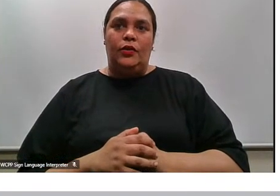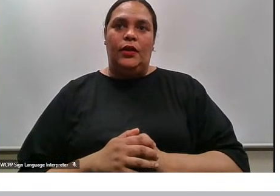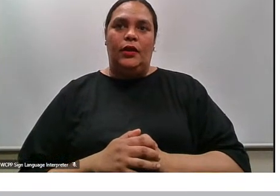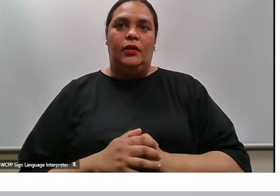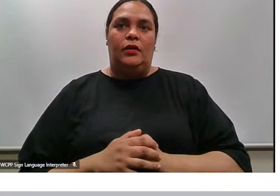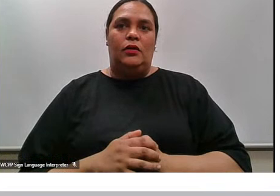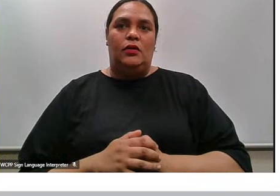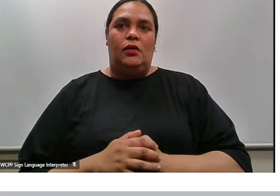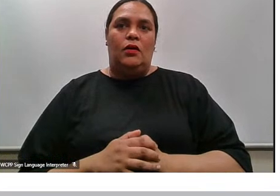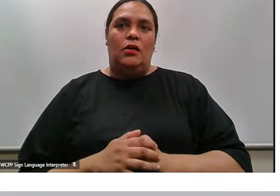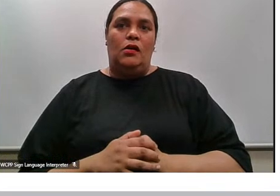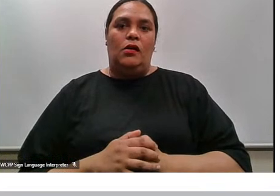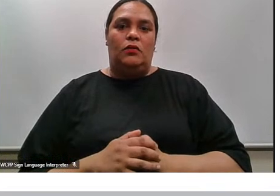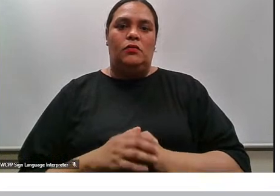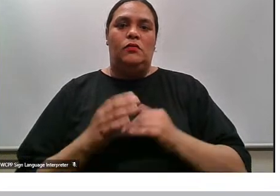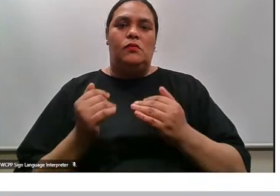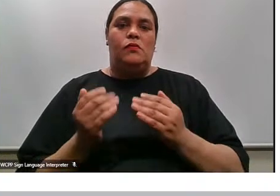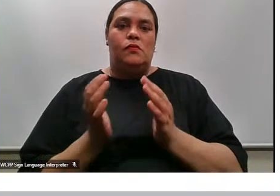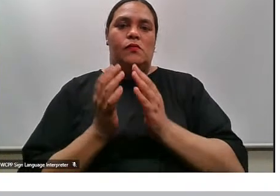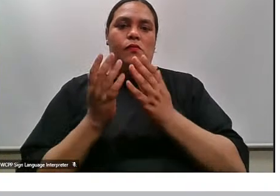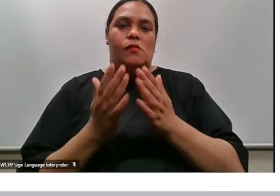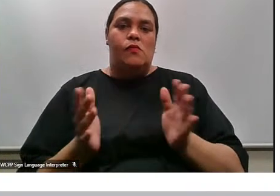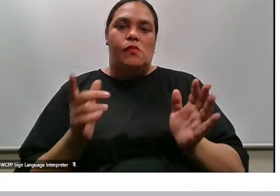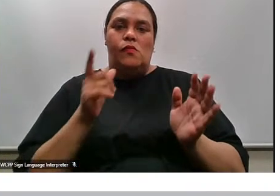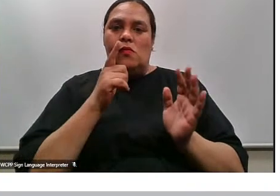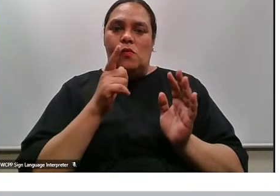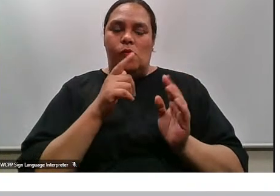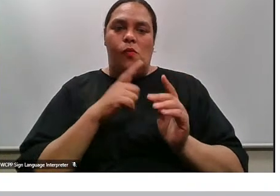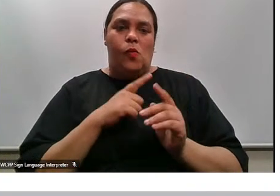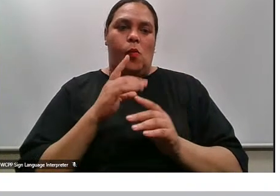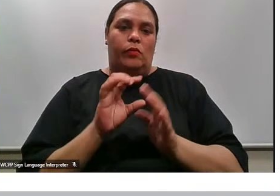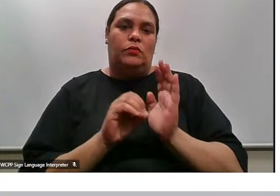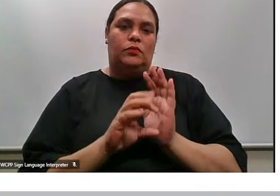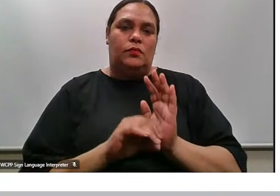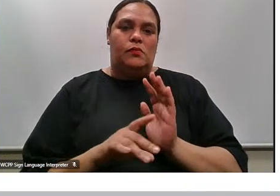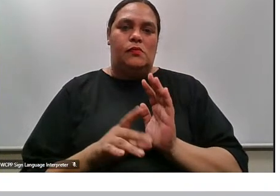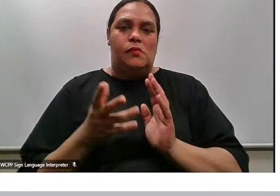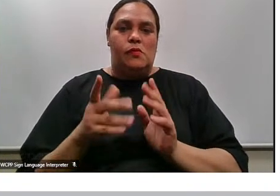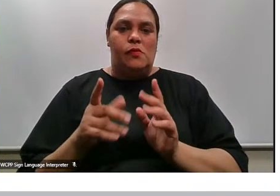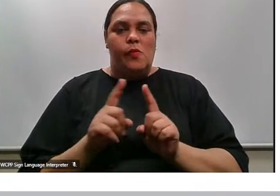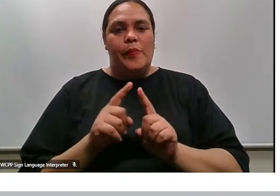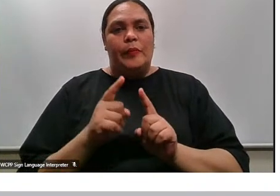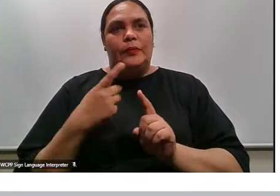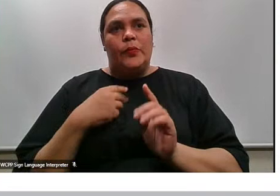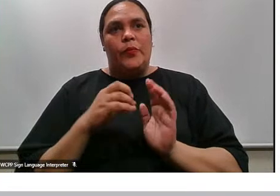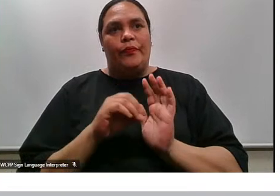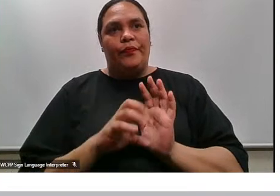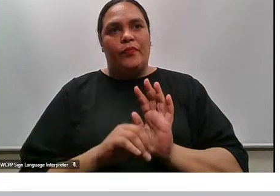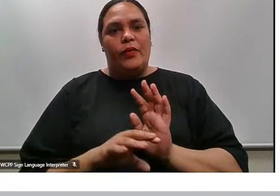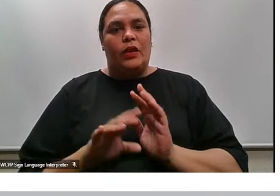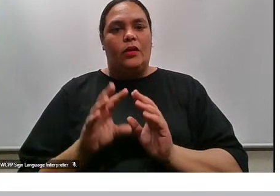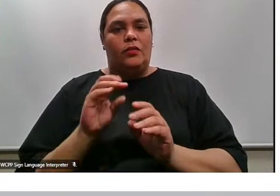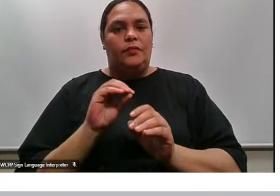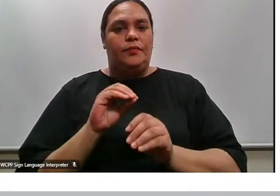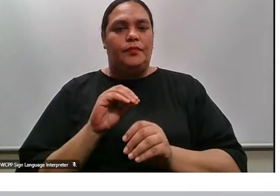Now we are opening up the meeting to the public because it was advertised as such. It was advertised in